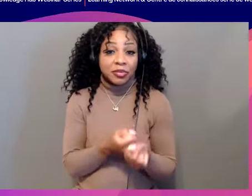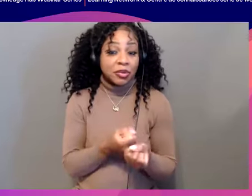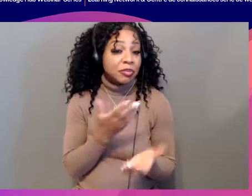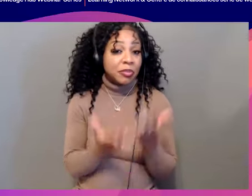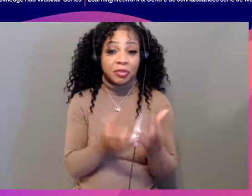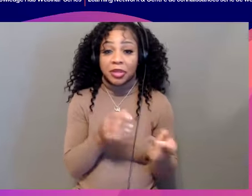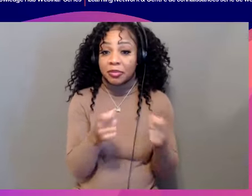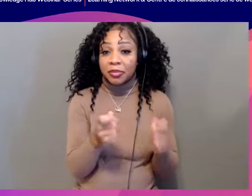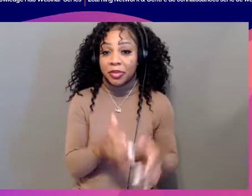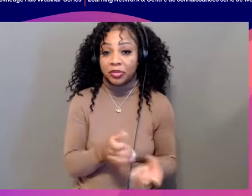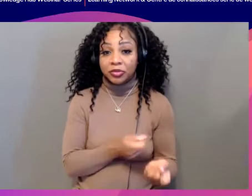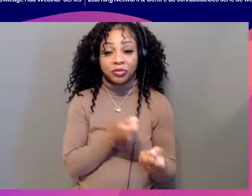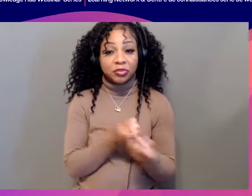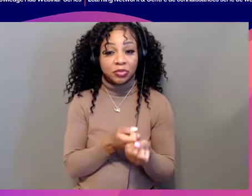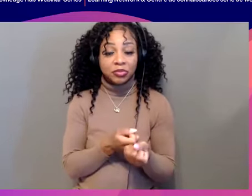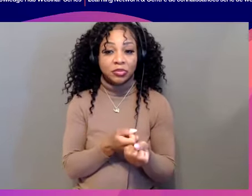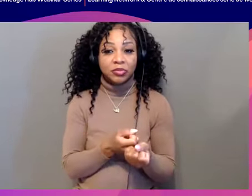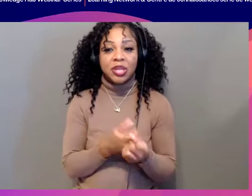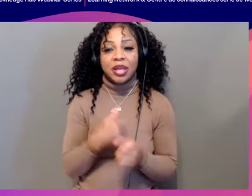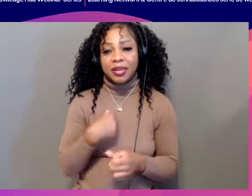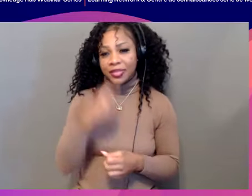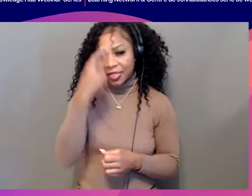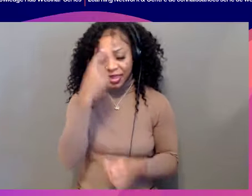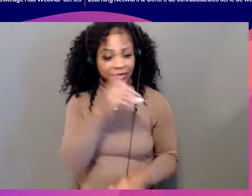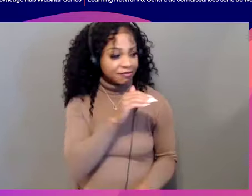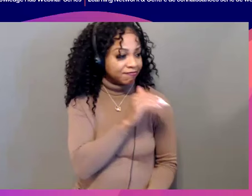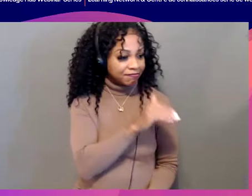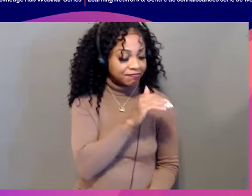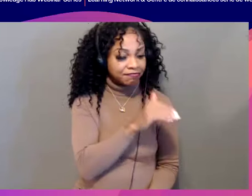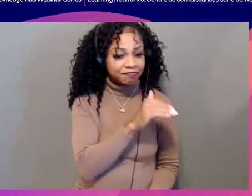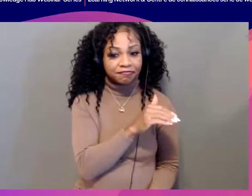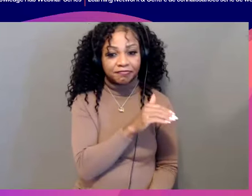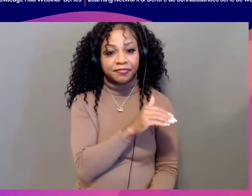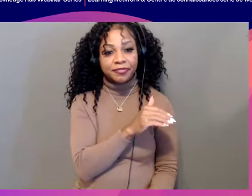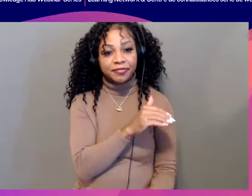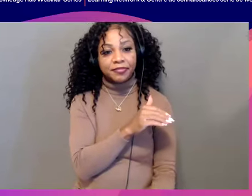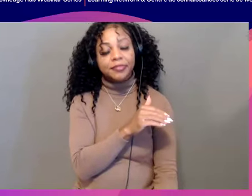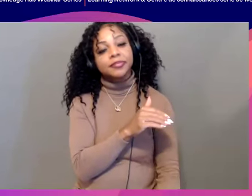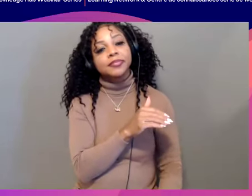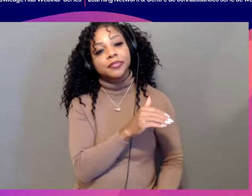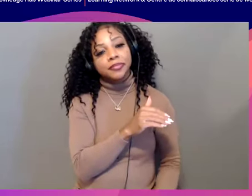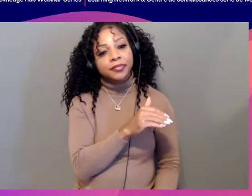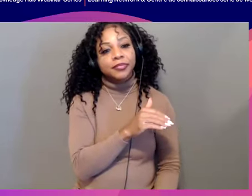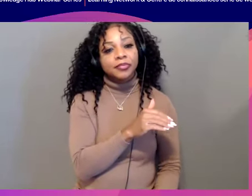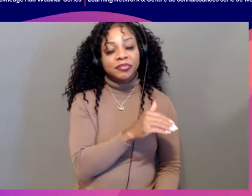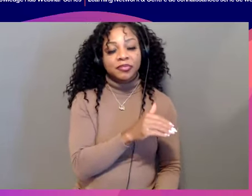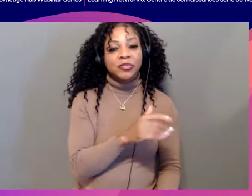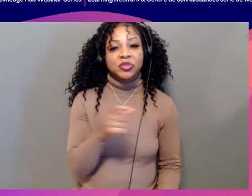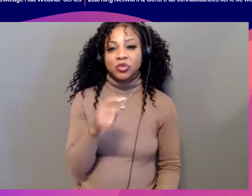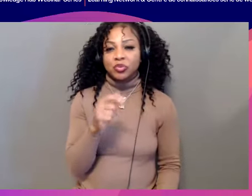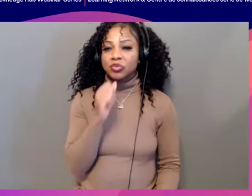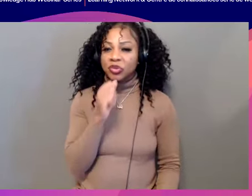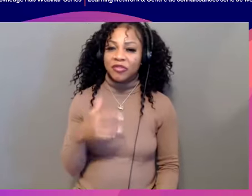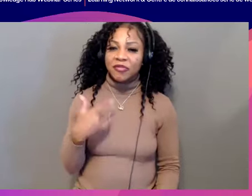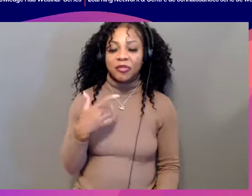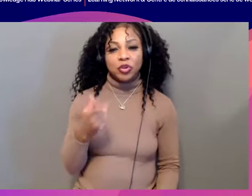who is supportive, I think approaching them in a way that doesn't minimize your own experiences, because we